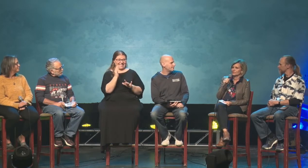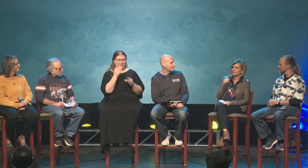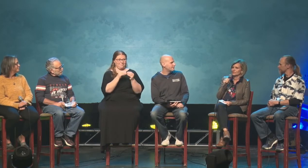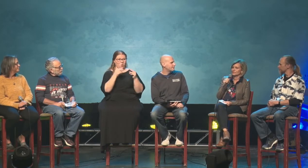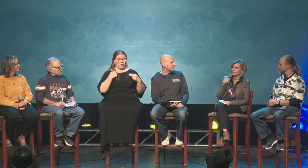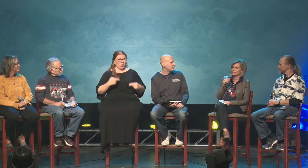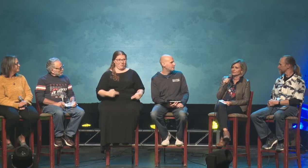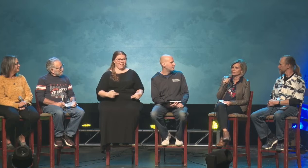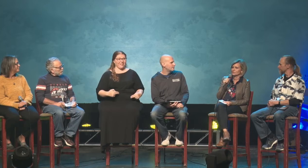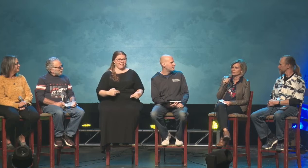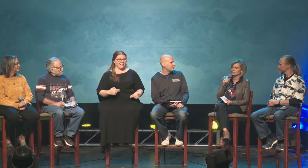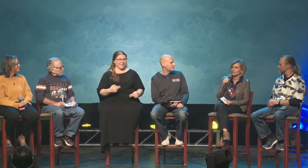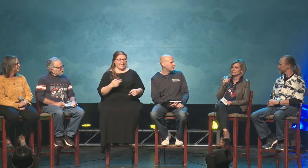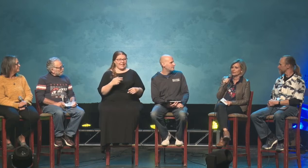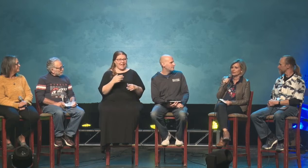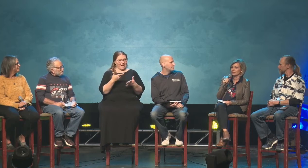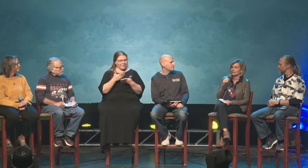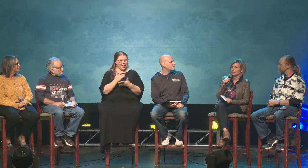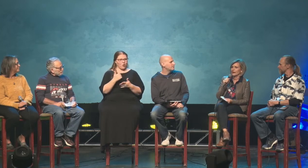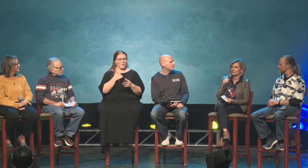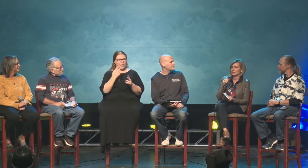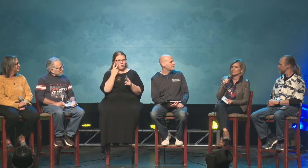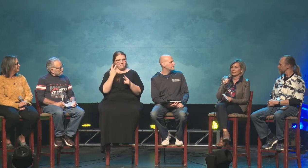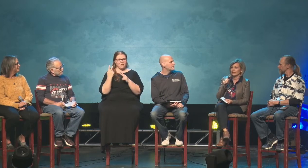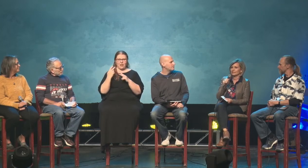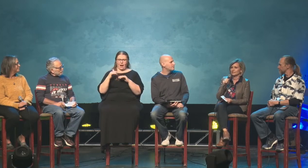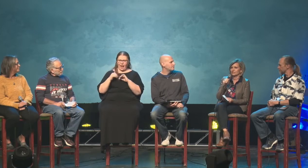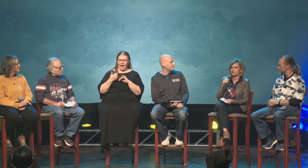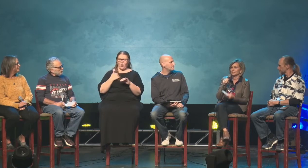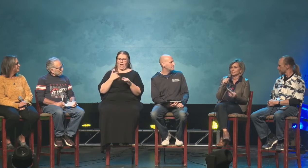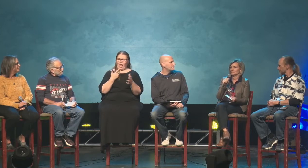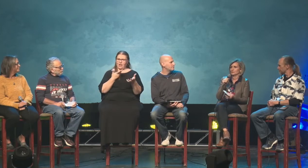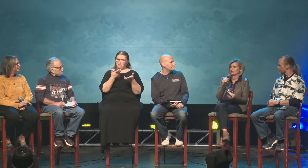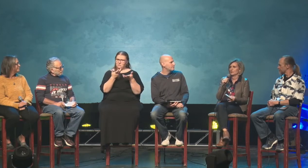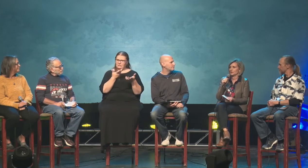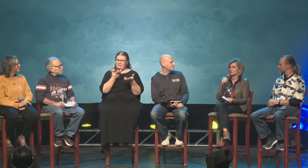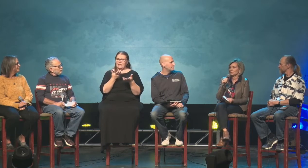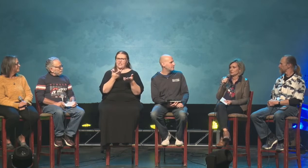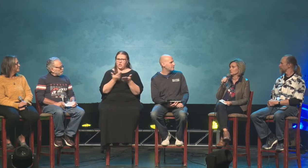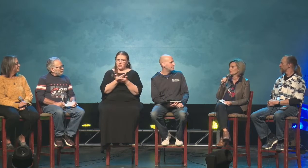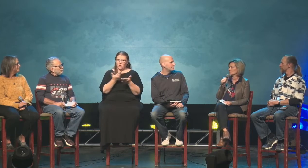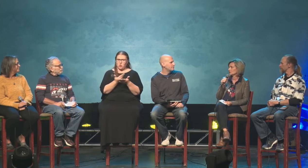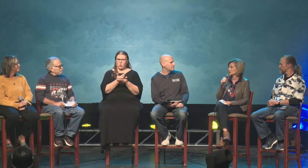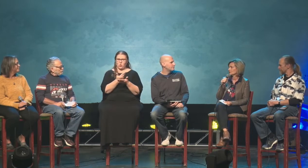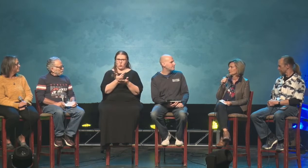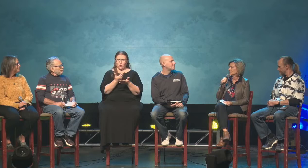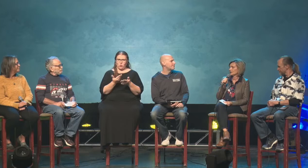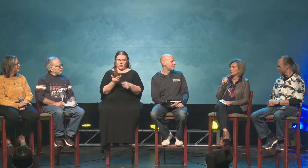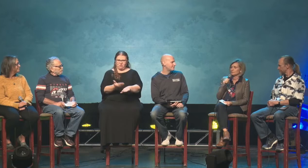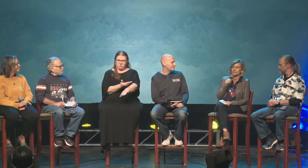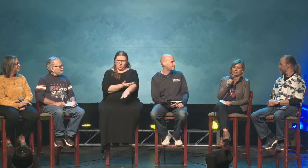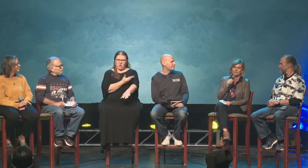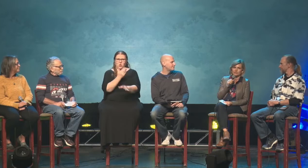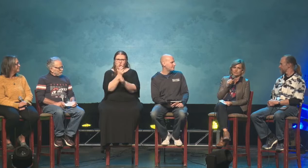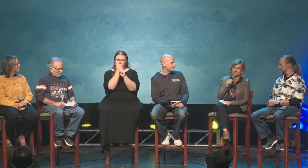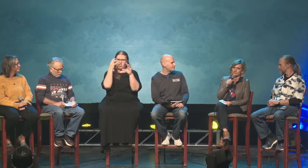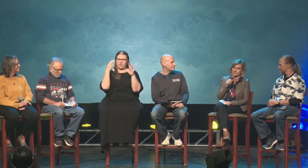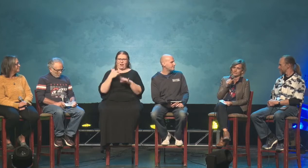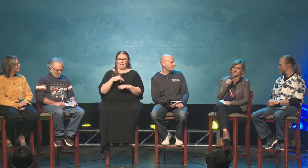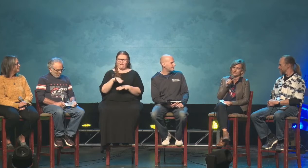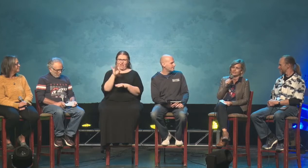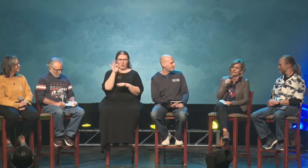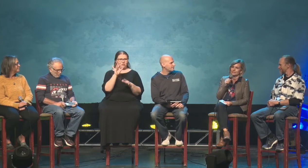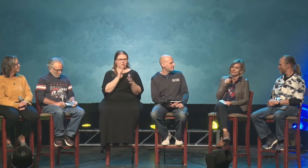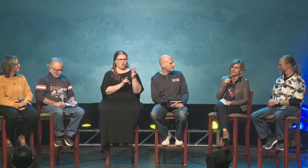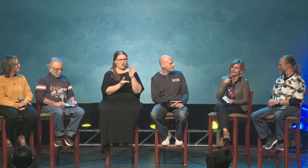allowed me a chance to reflect on how do I relate to this new kind of renewed vision that I found of